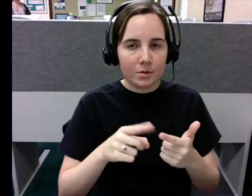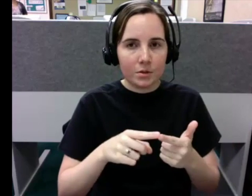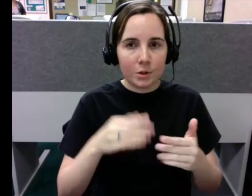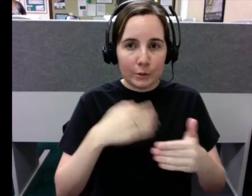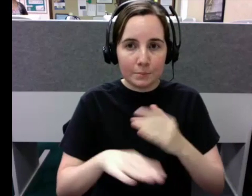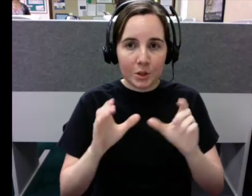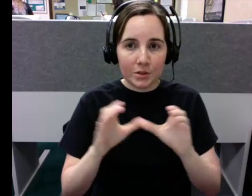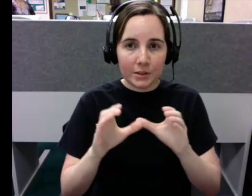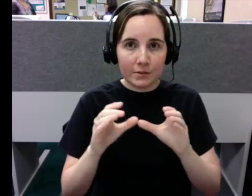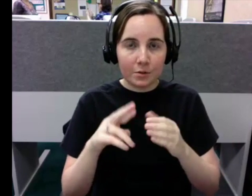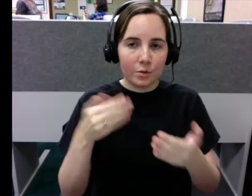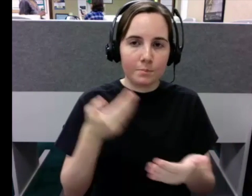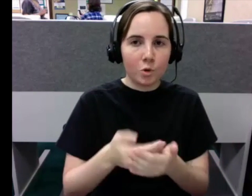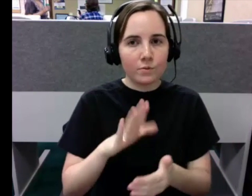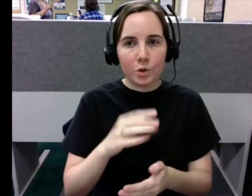your age.